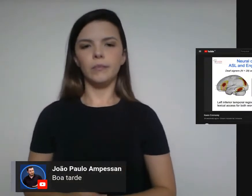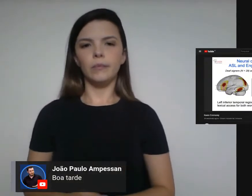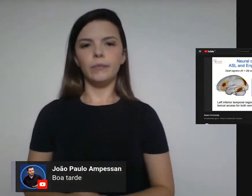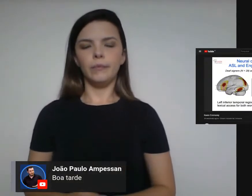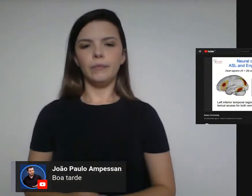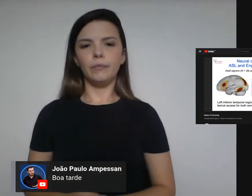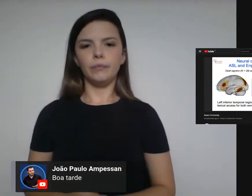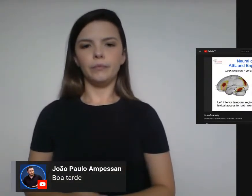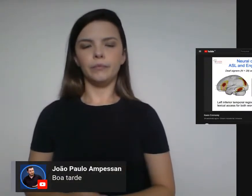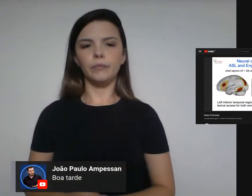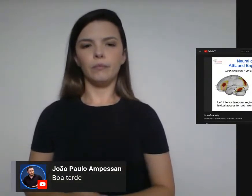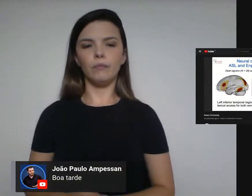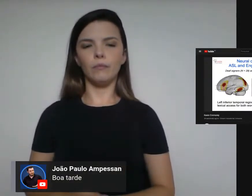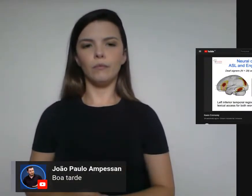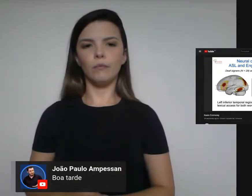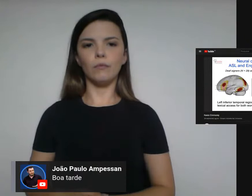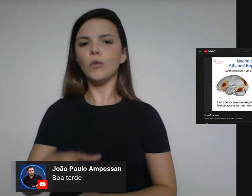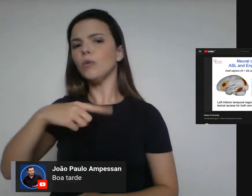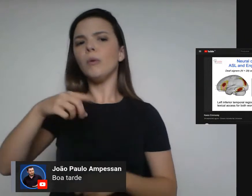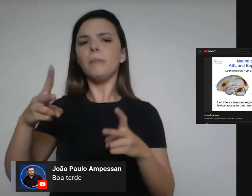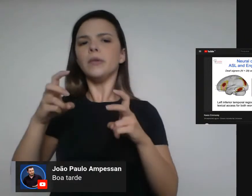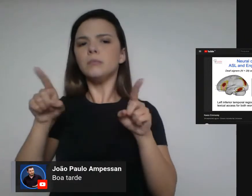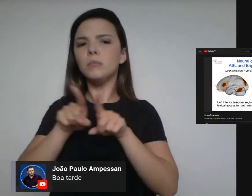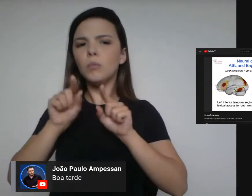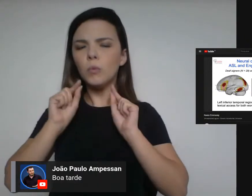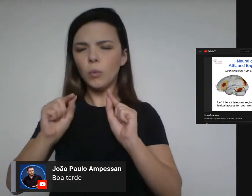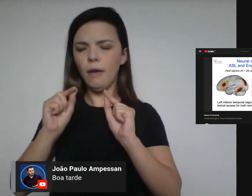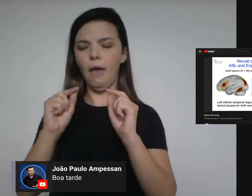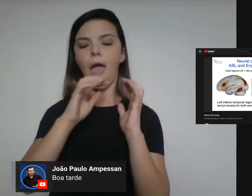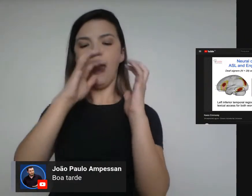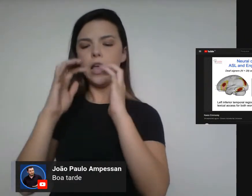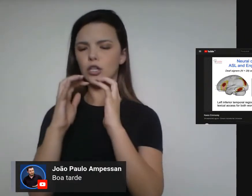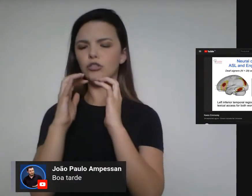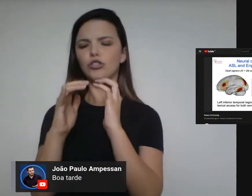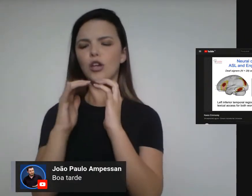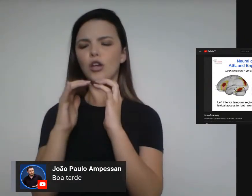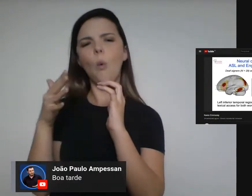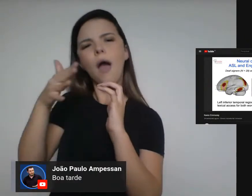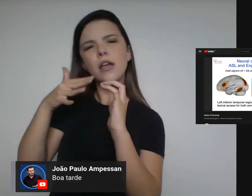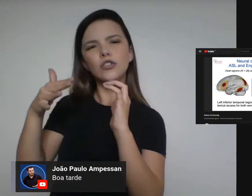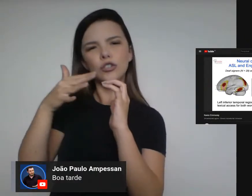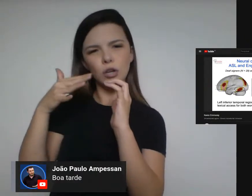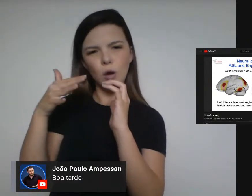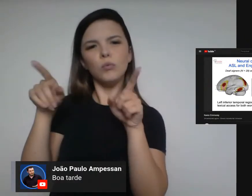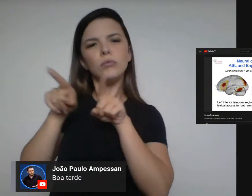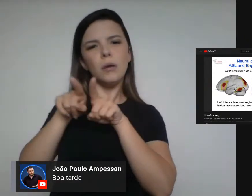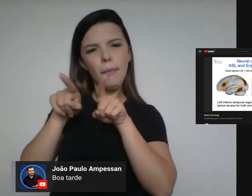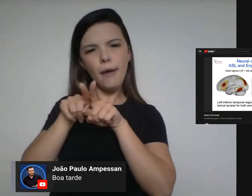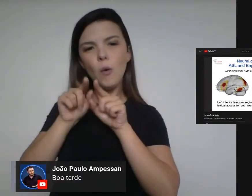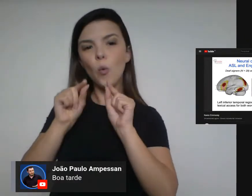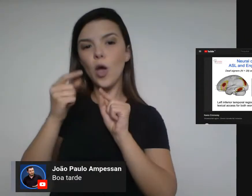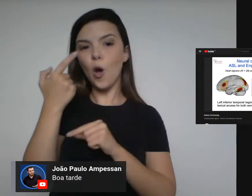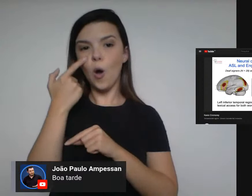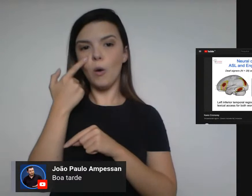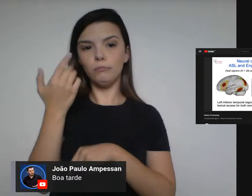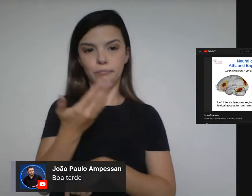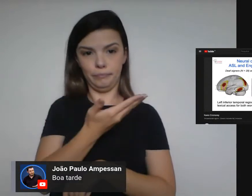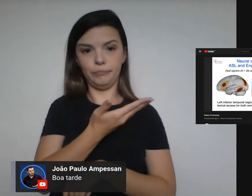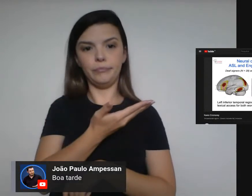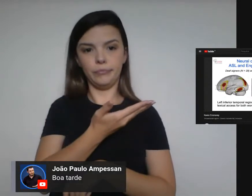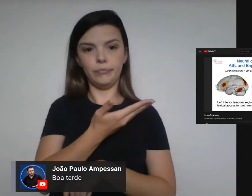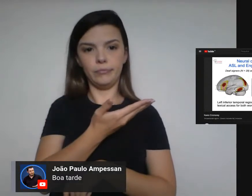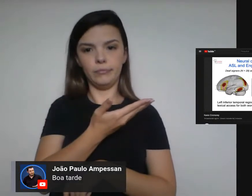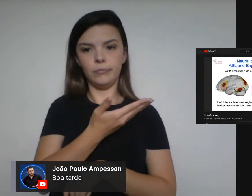Another region that we saw active for both spoken word and ASL sign production is this left inferior